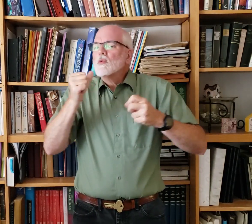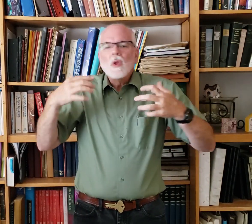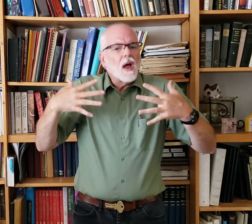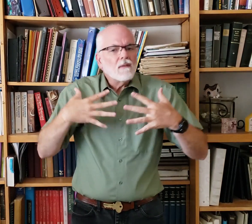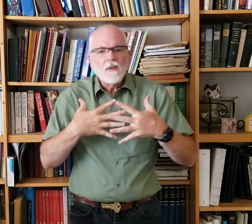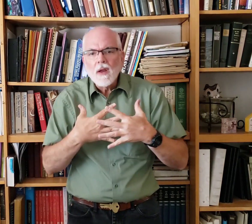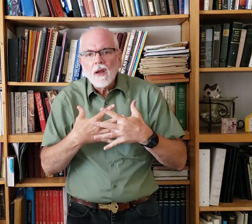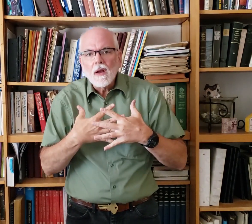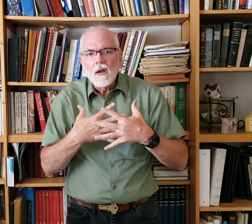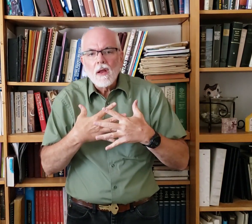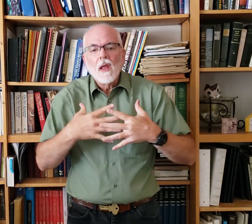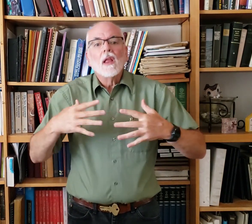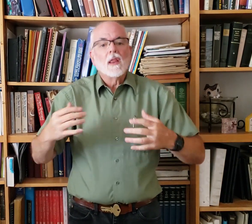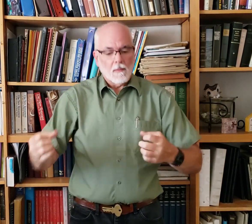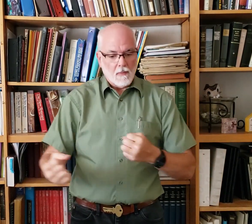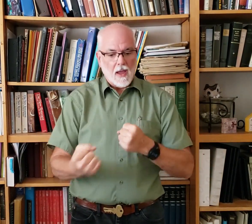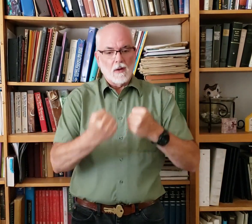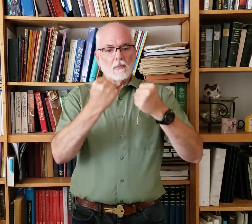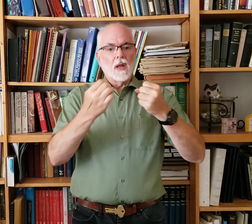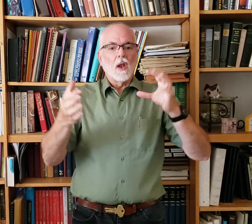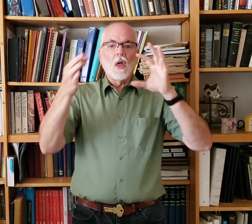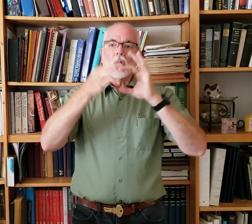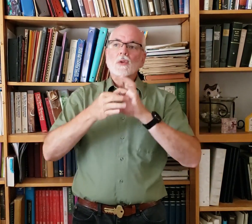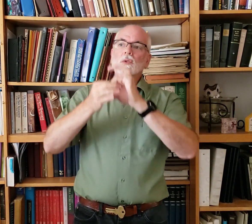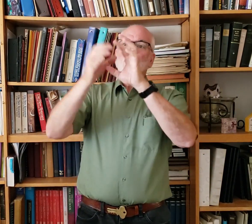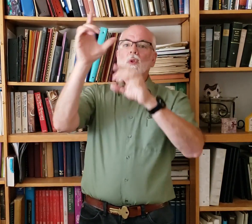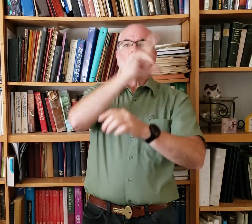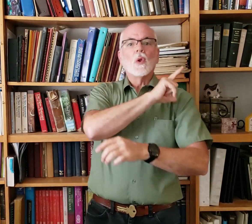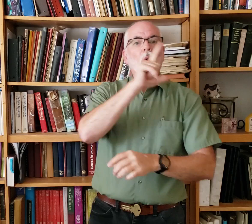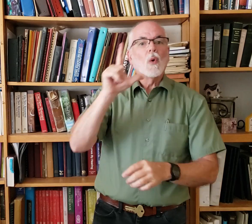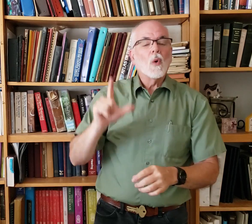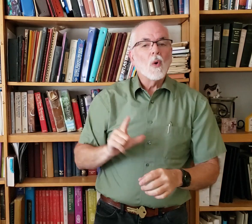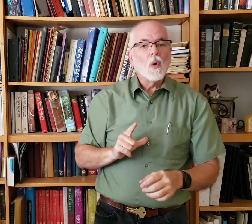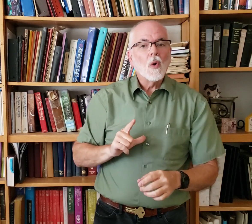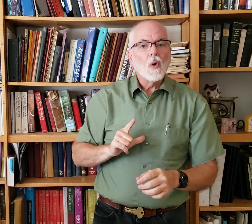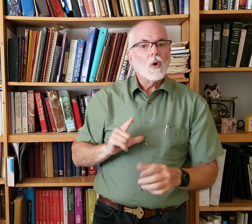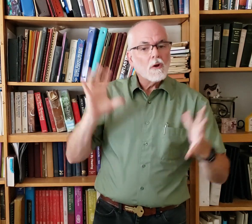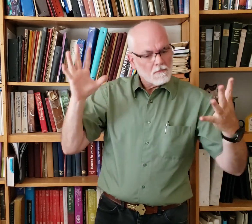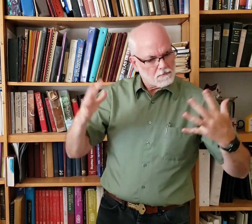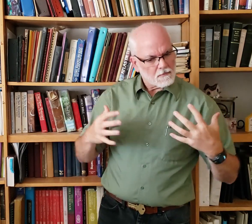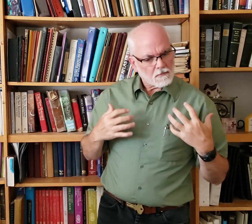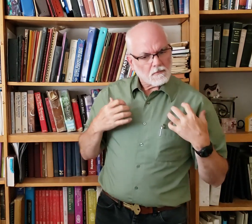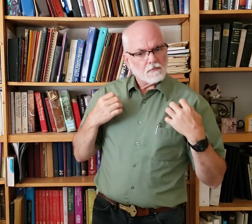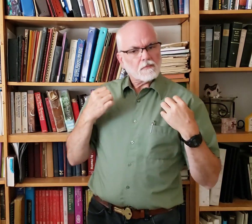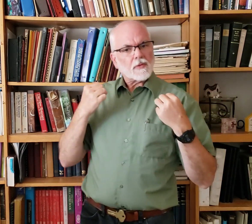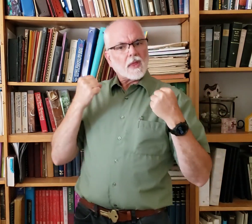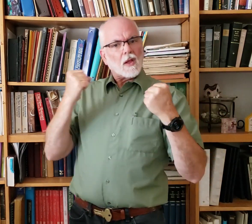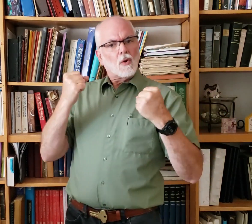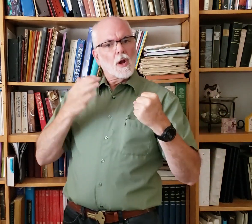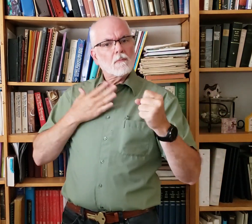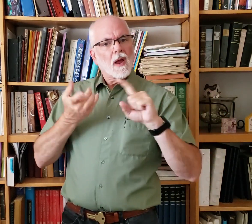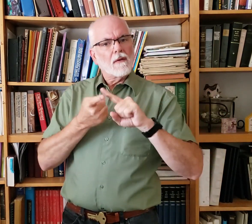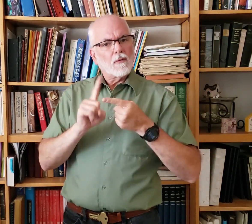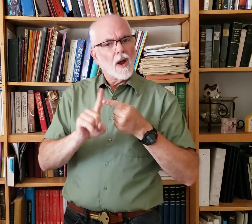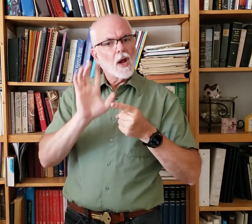not fear. The battle belongs to the Lord. Take courage, my friend,